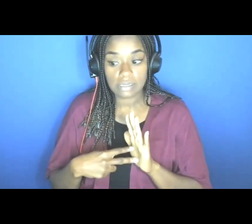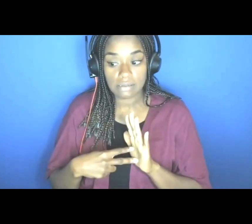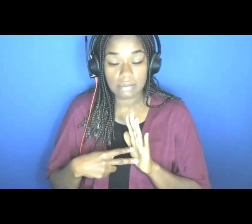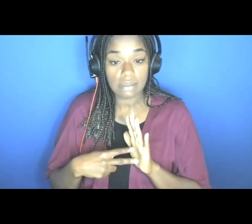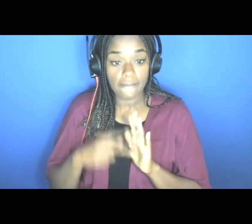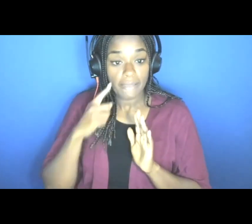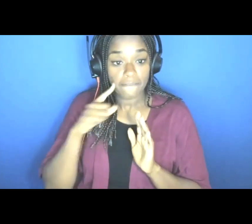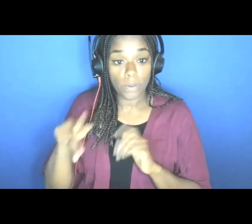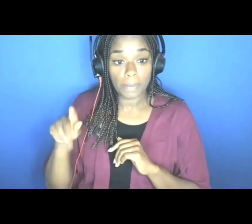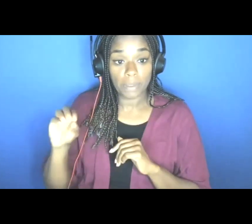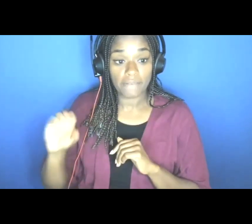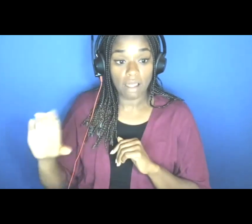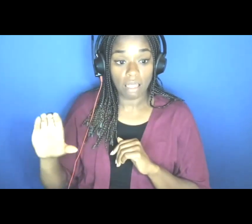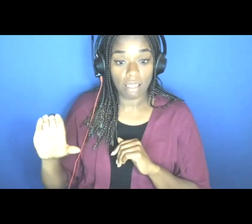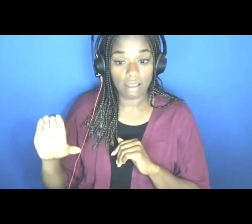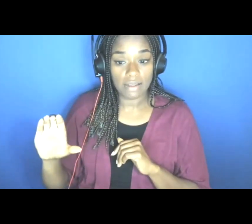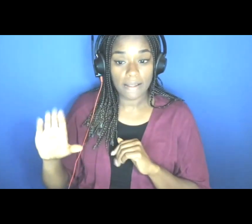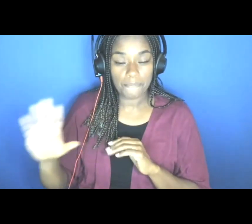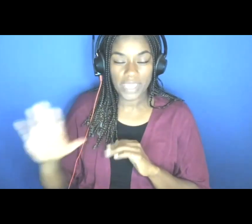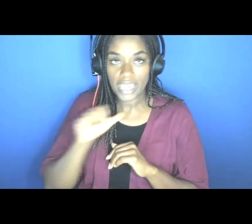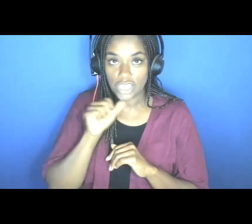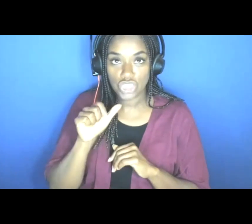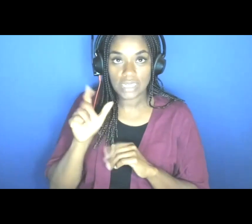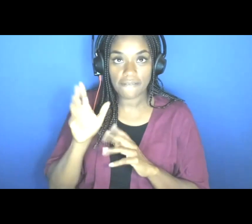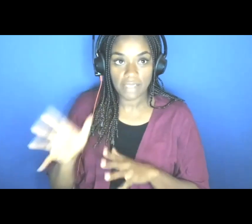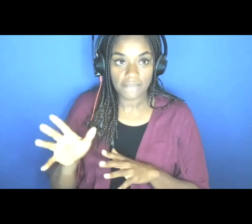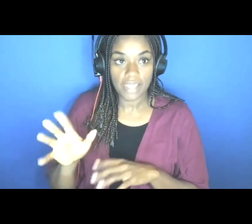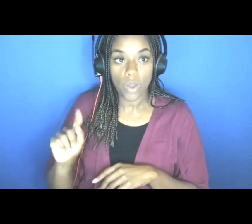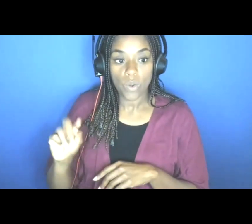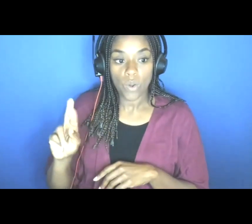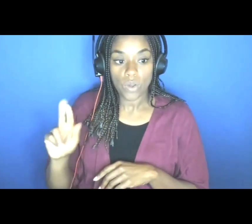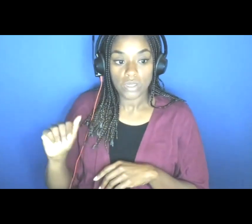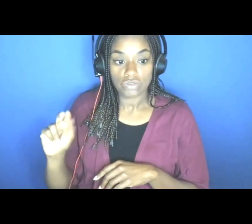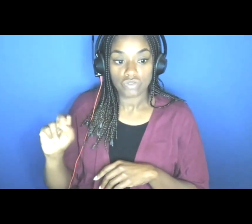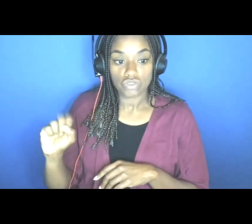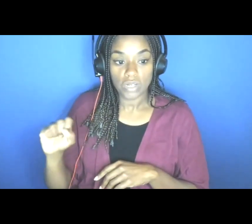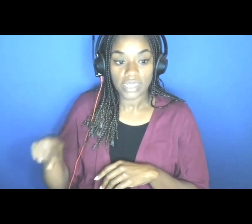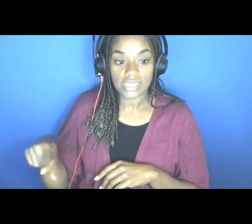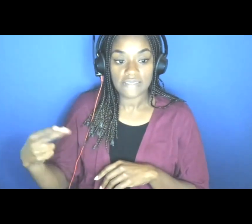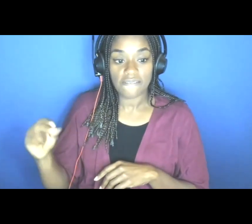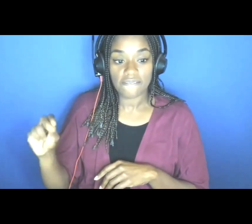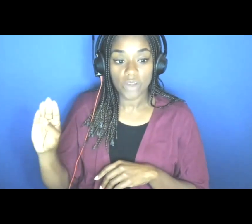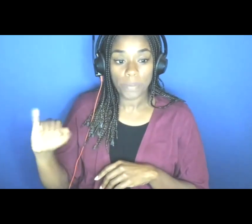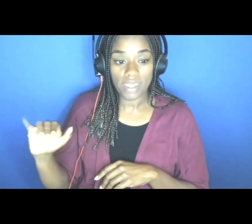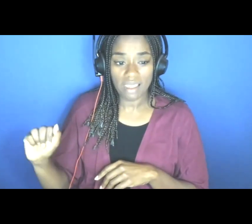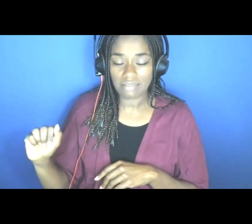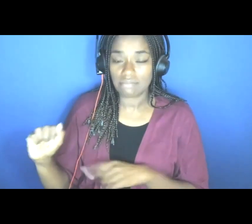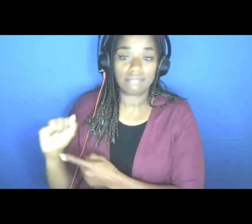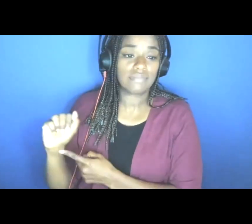color, and I shouldn't have left out transphobia, that the challenges are even greater.